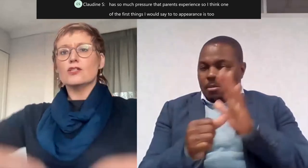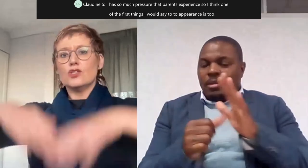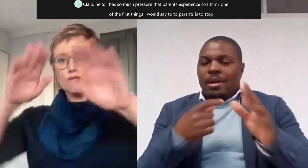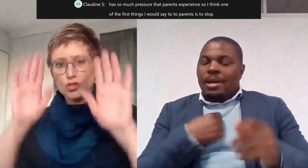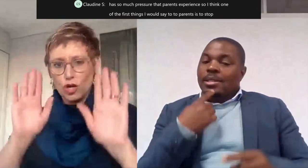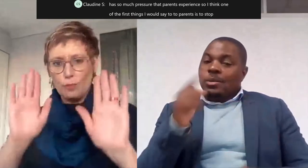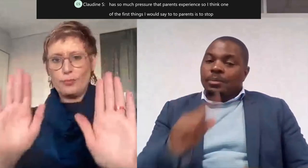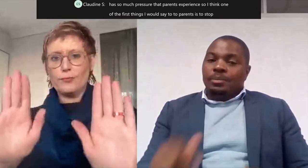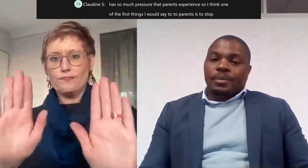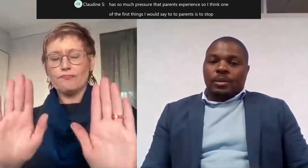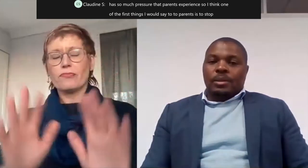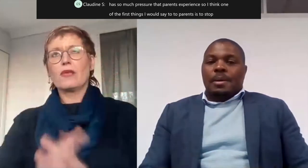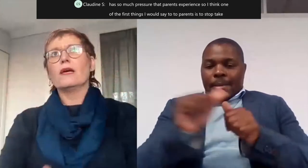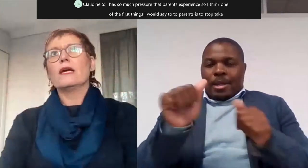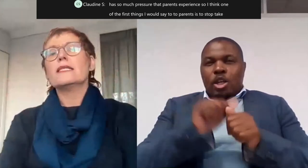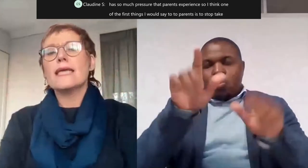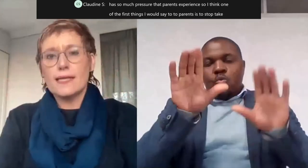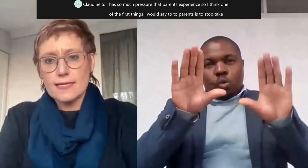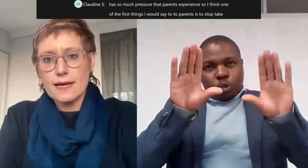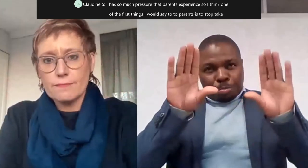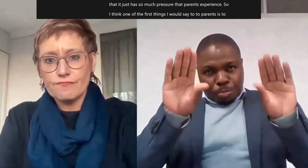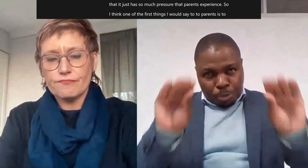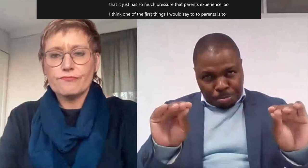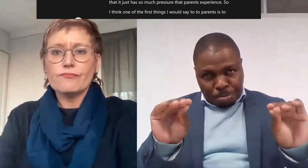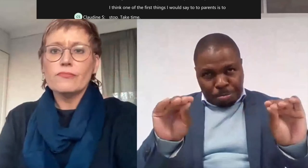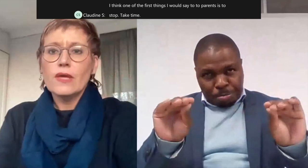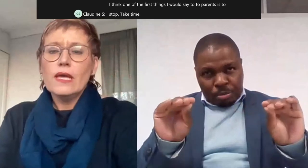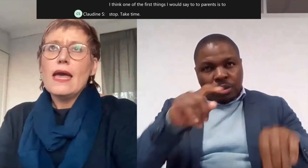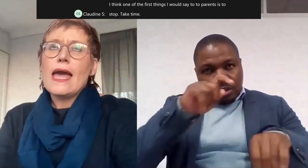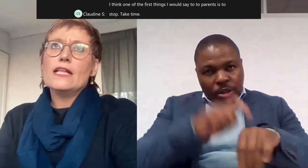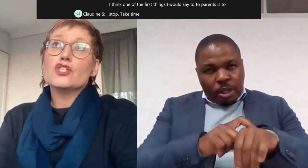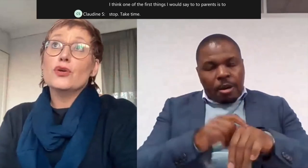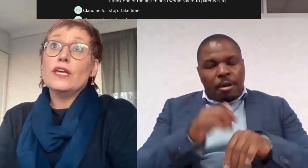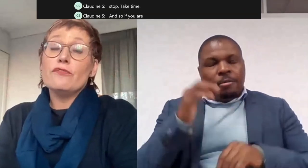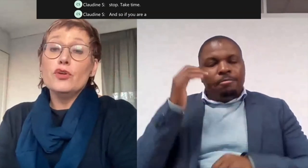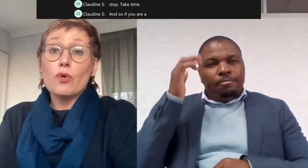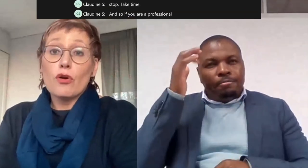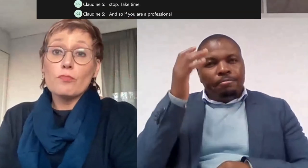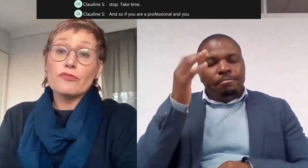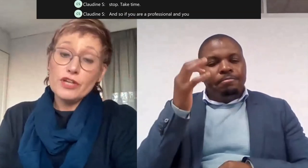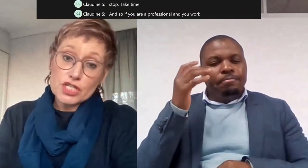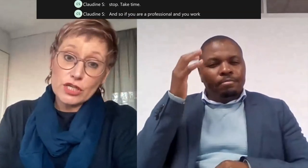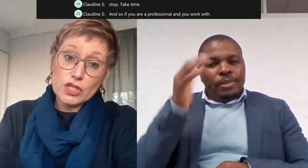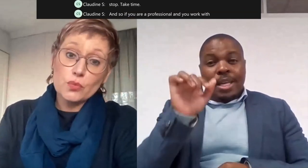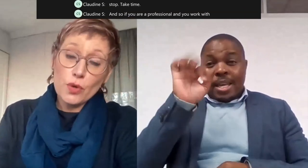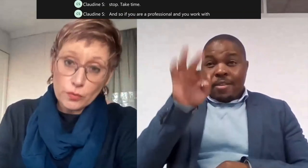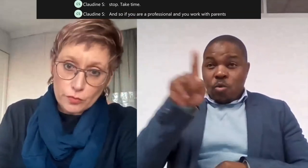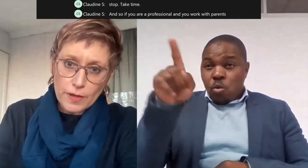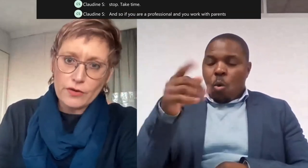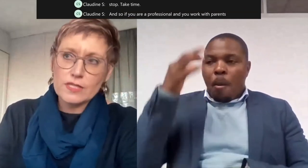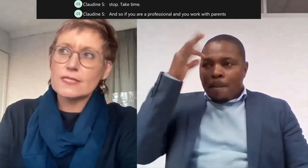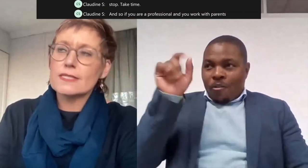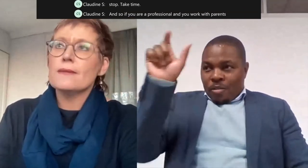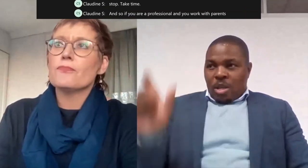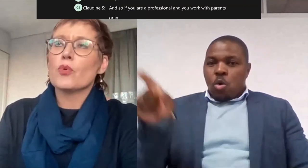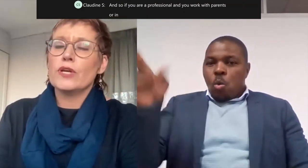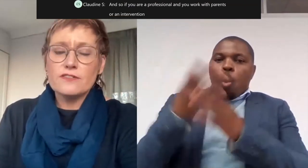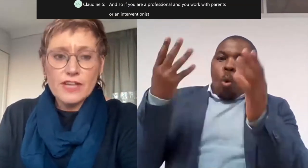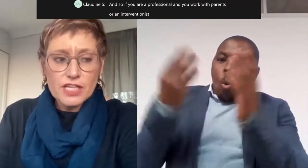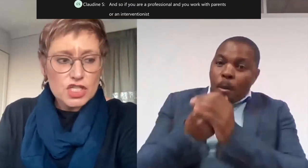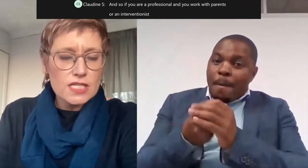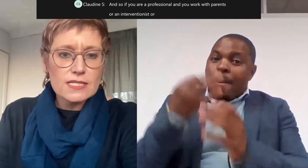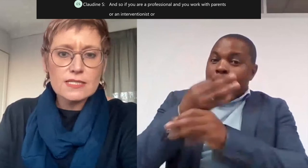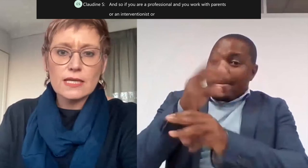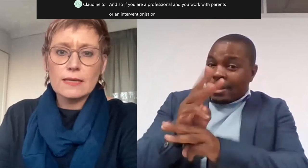is to stop, take time. And so if you are a professional and you work with parents or